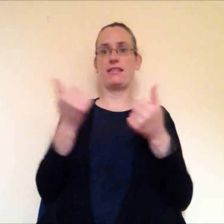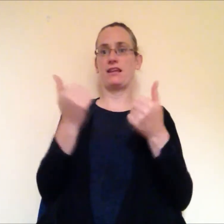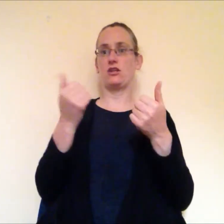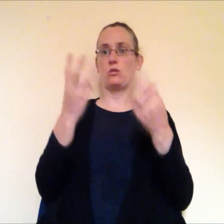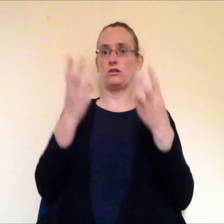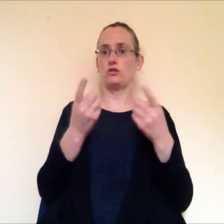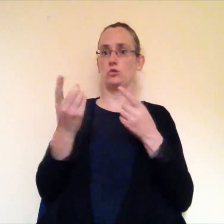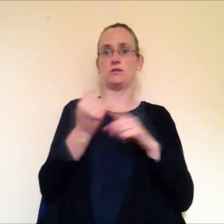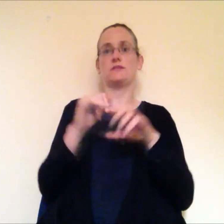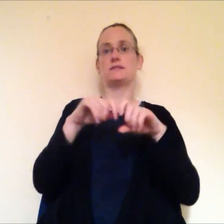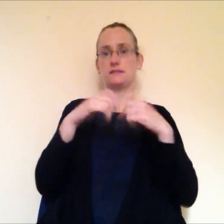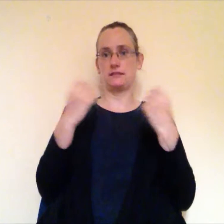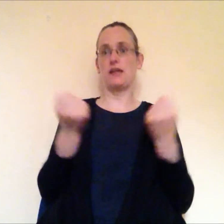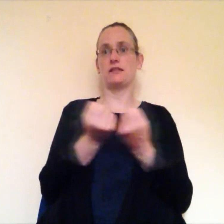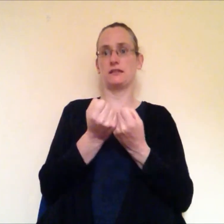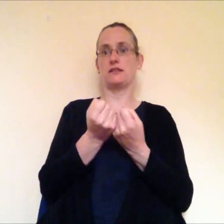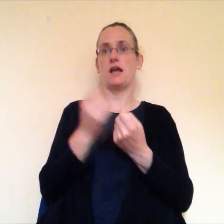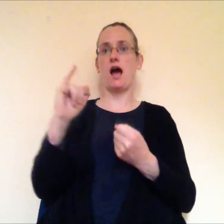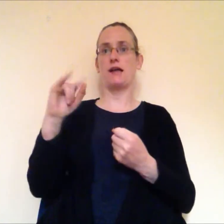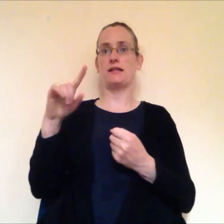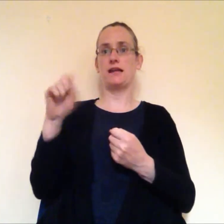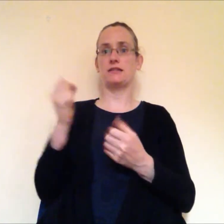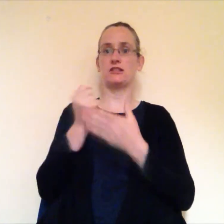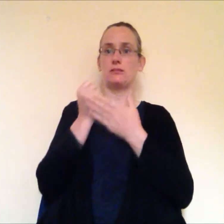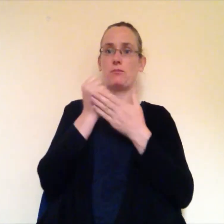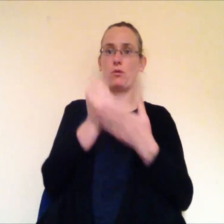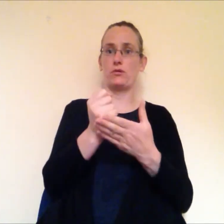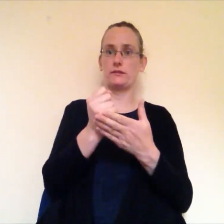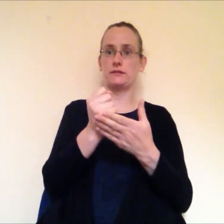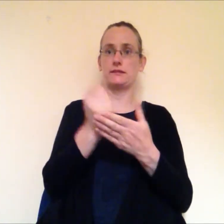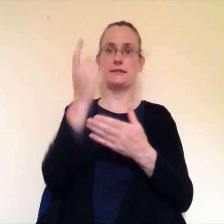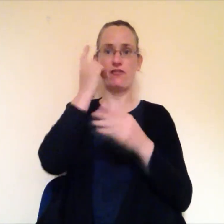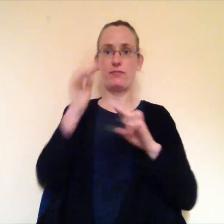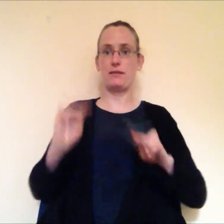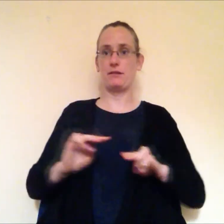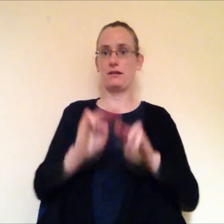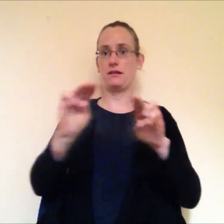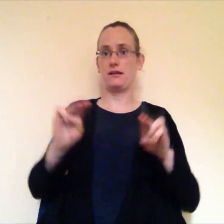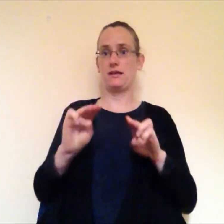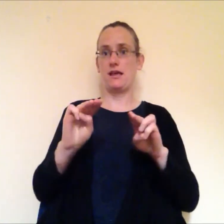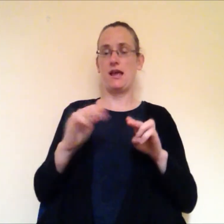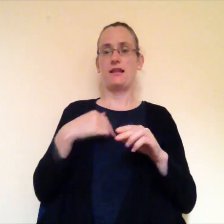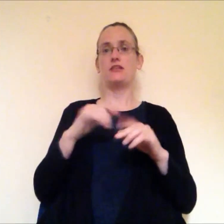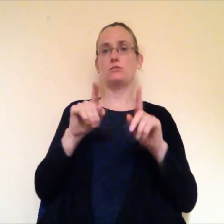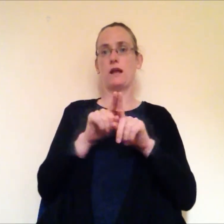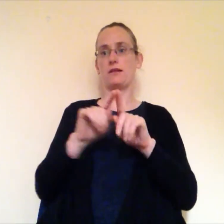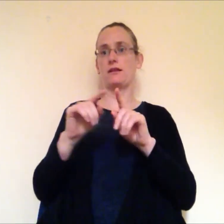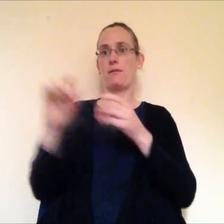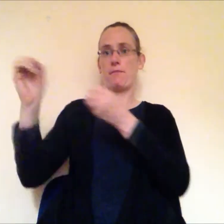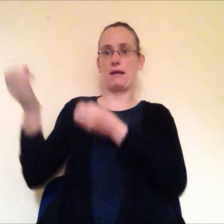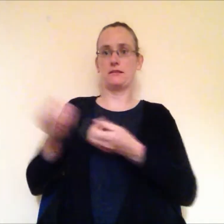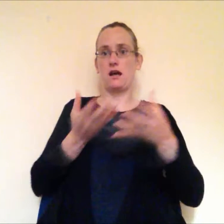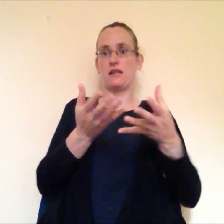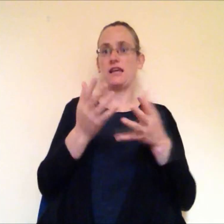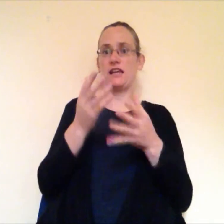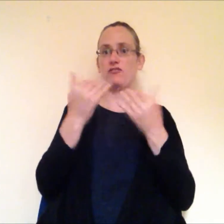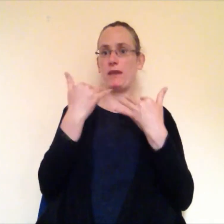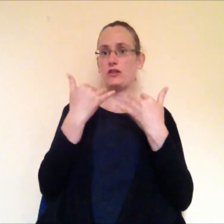do in society, they would support you to do if you're a deaf person. Their information provision has been second to none. So really, they're very, very